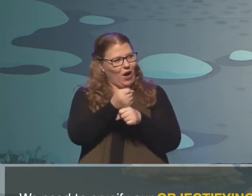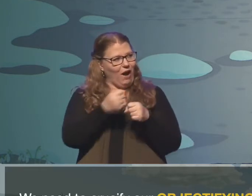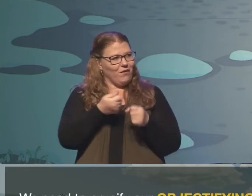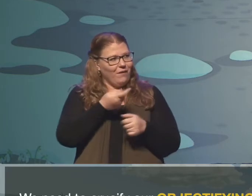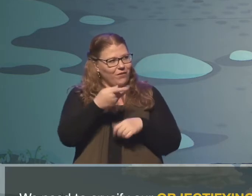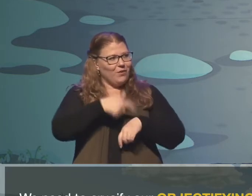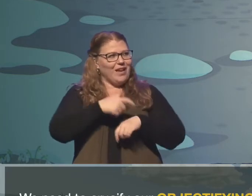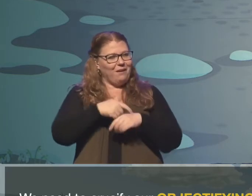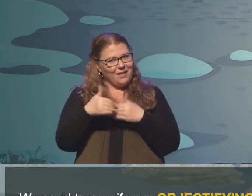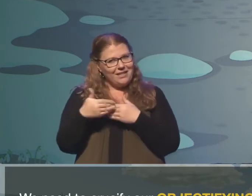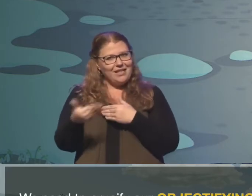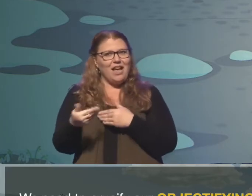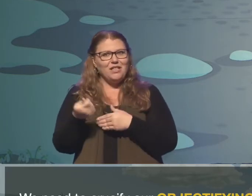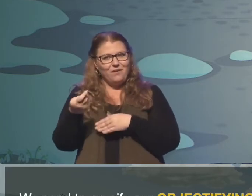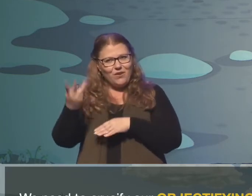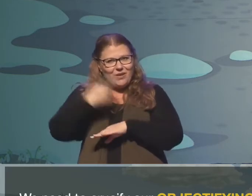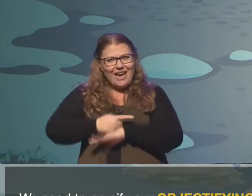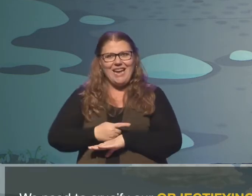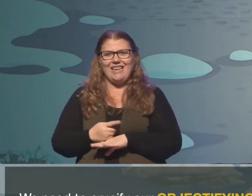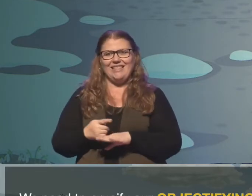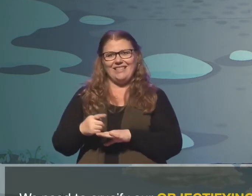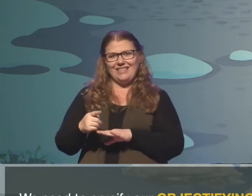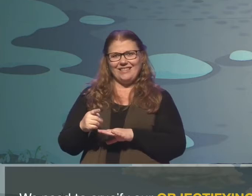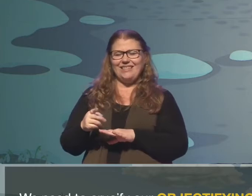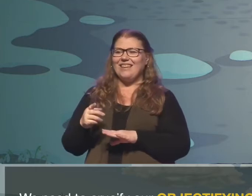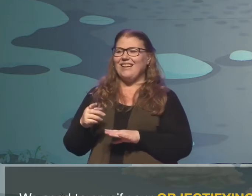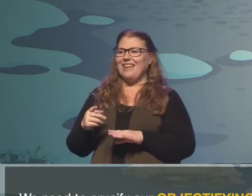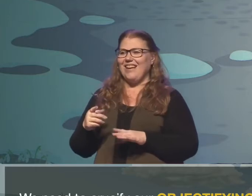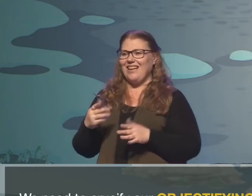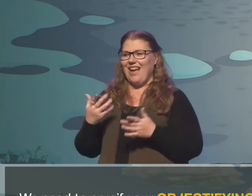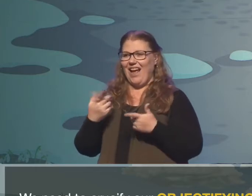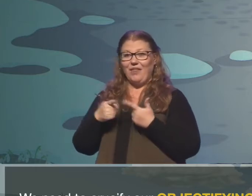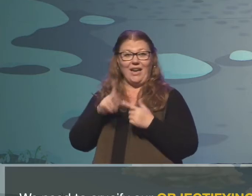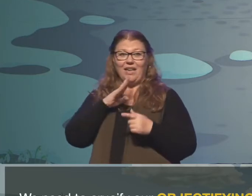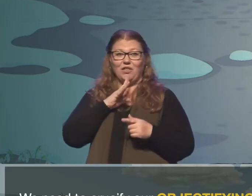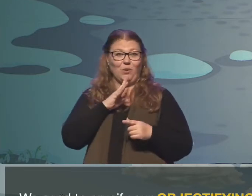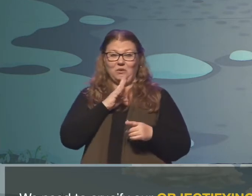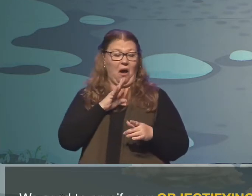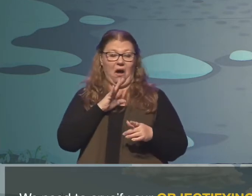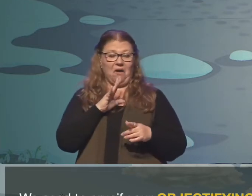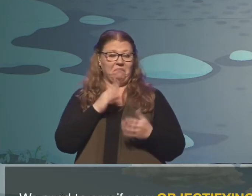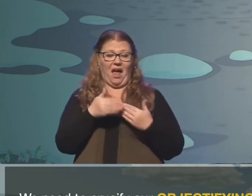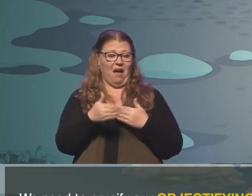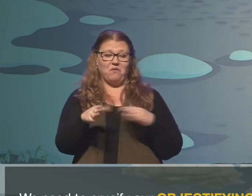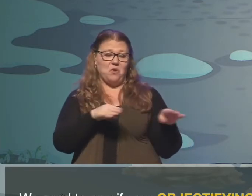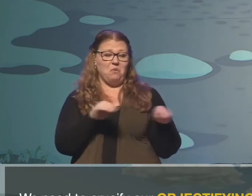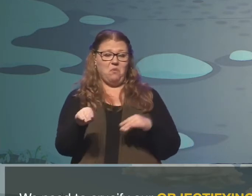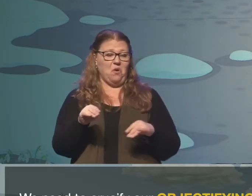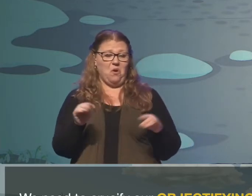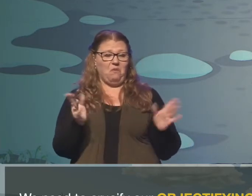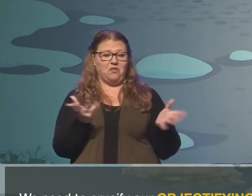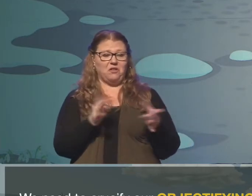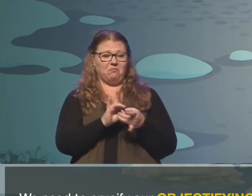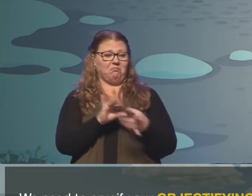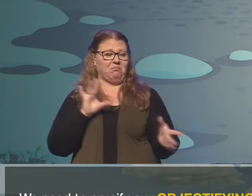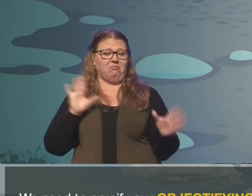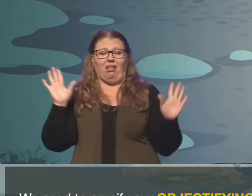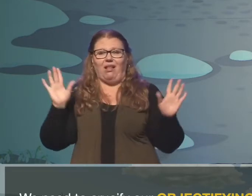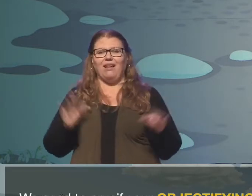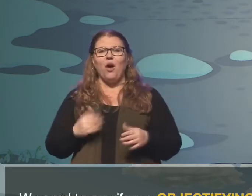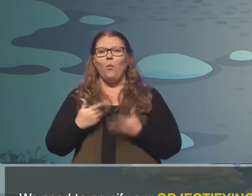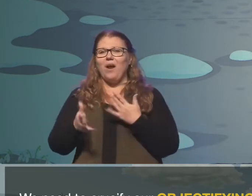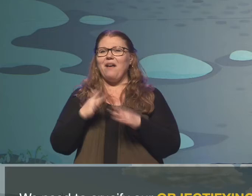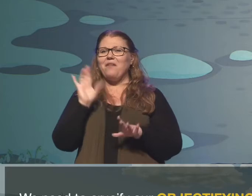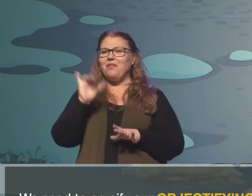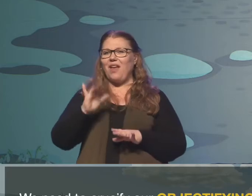times this next few days, get to know you, and then I don't talk to you after you move me, right? Whatever that looks like,